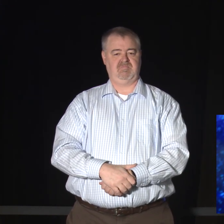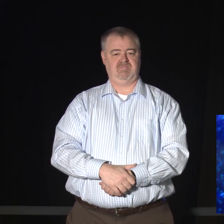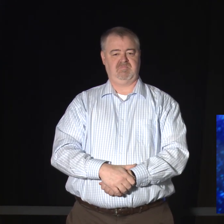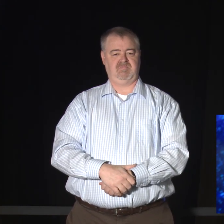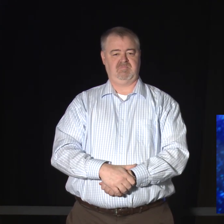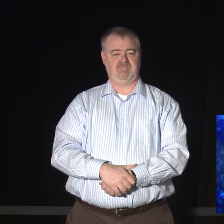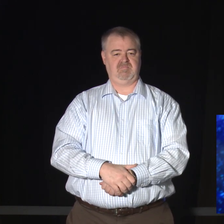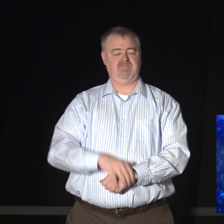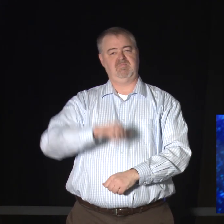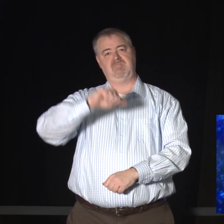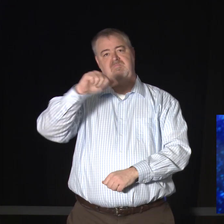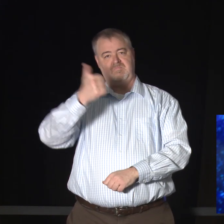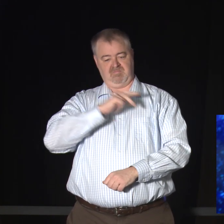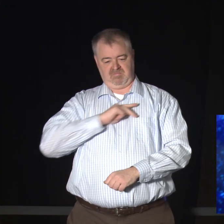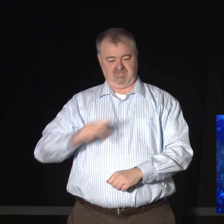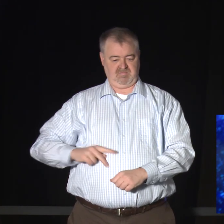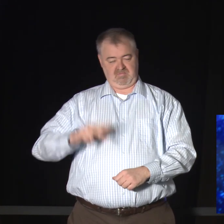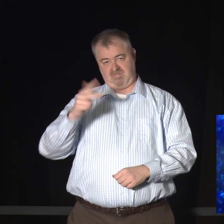Decius in the 3rd century.